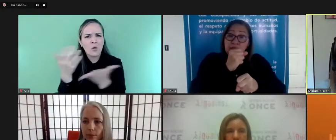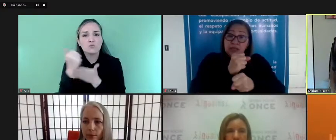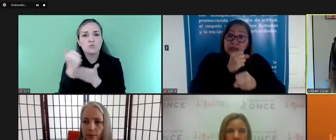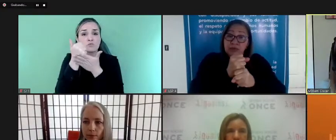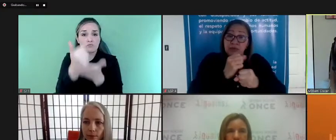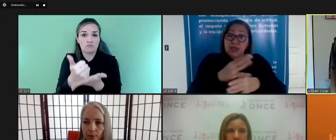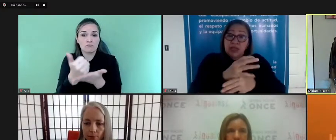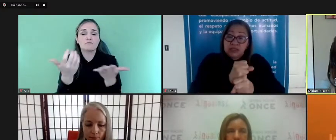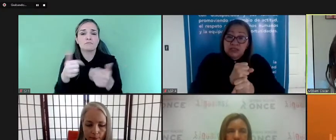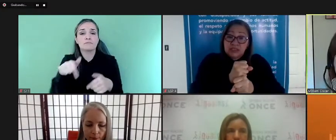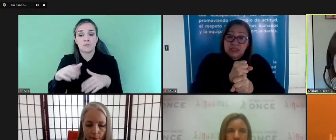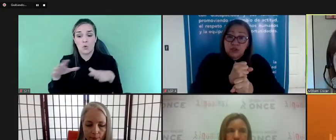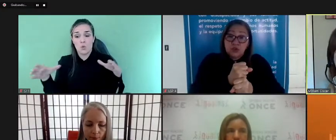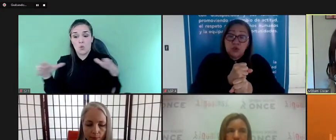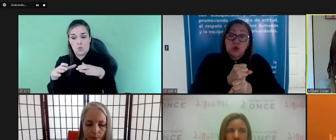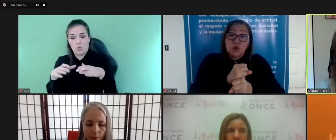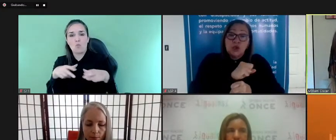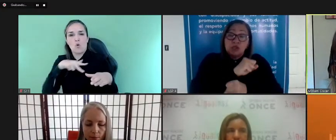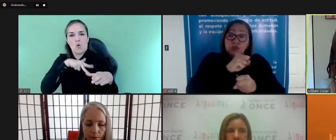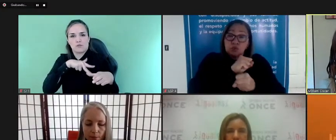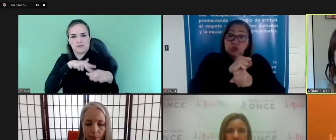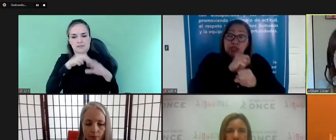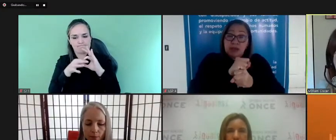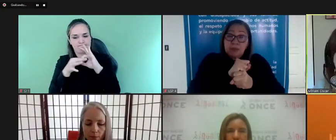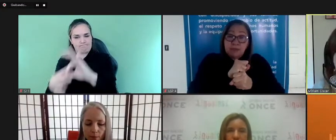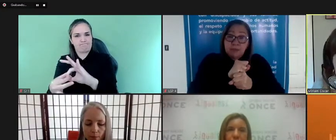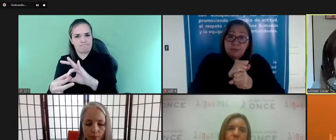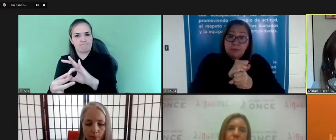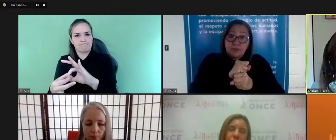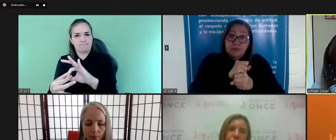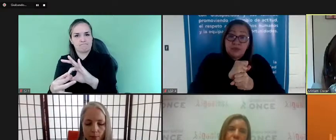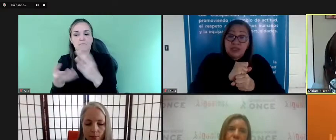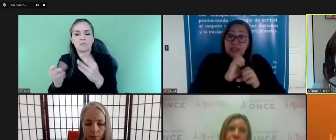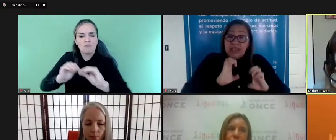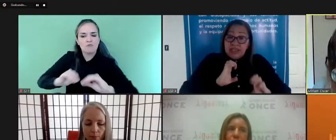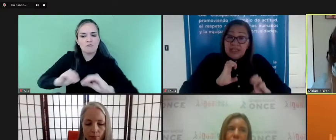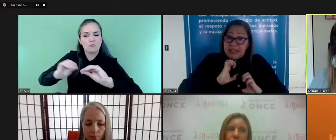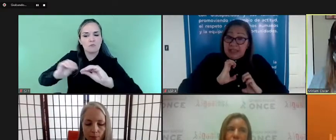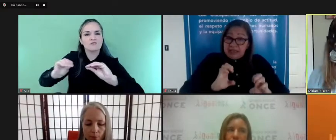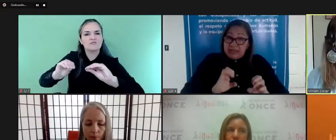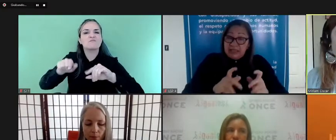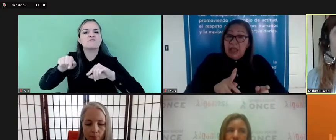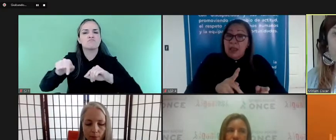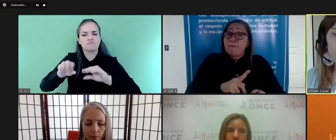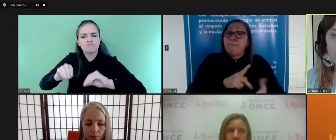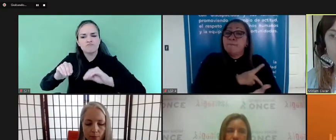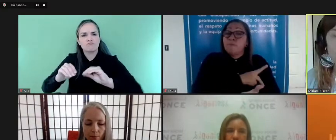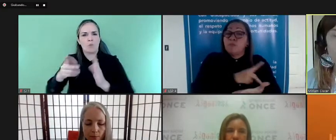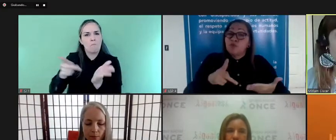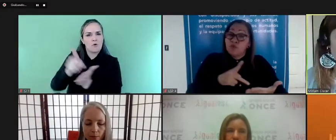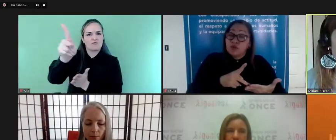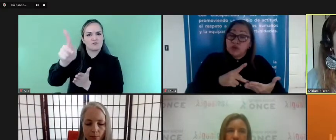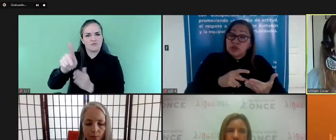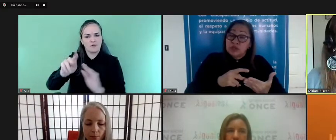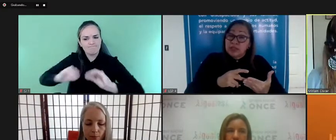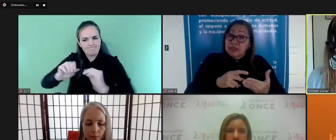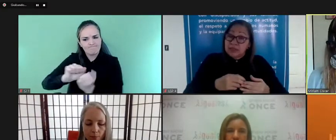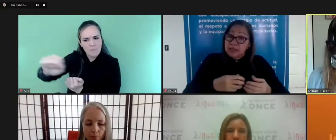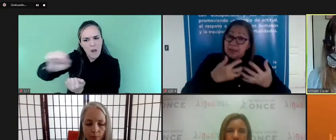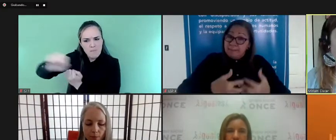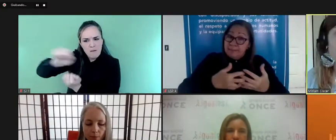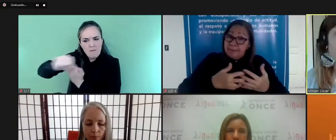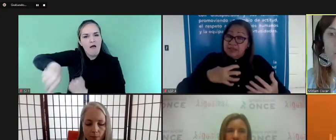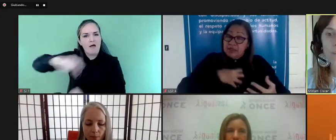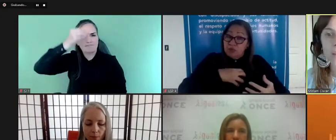livelihoods that work that we're carrying out with on social group and technical professional training in